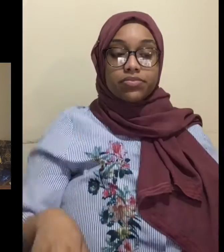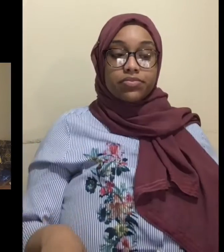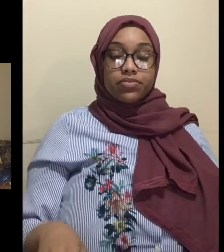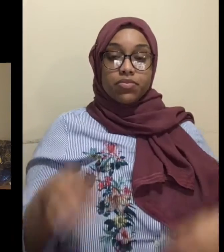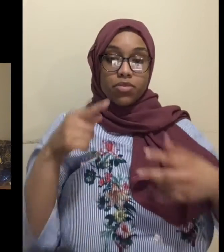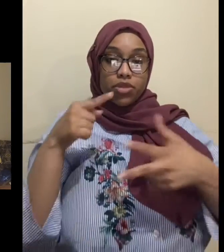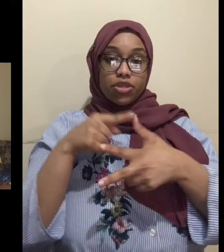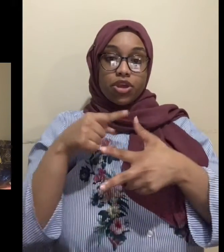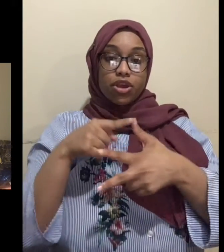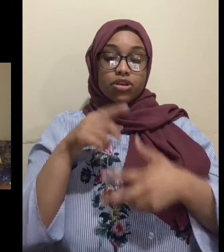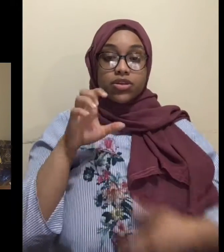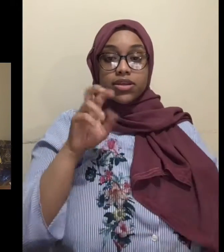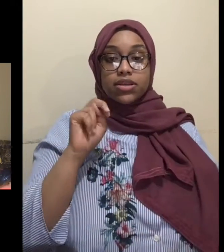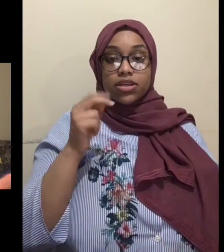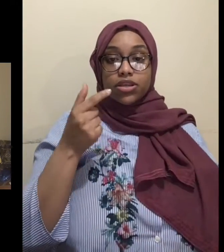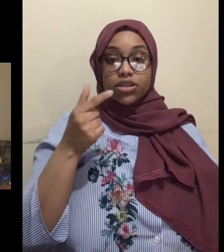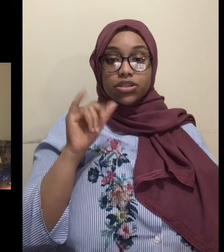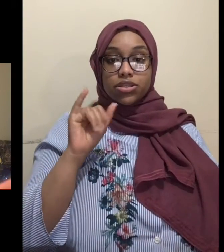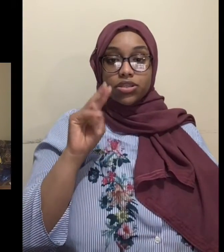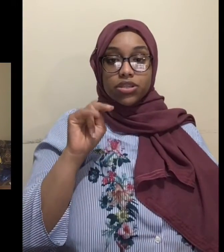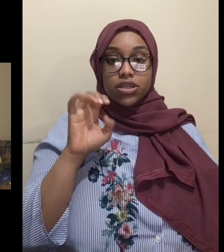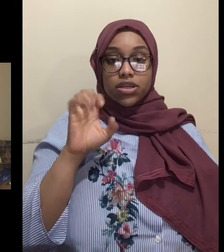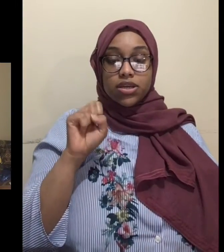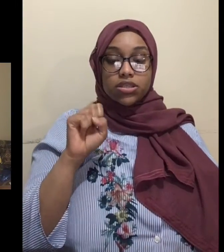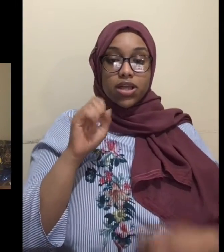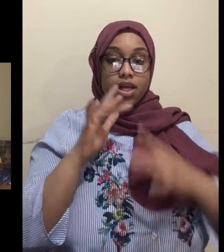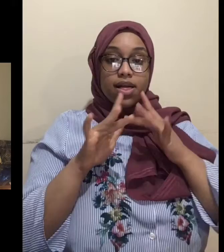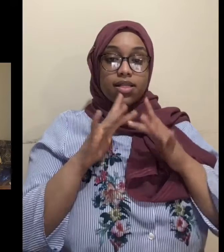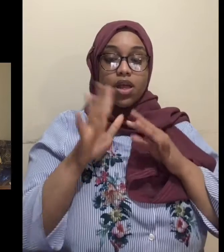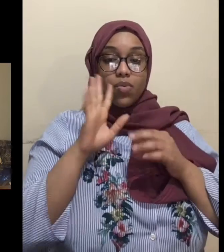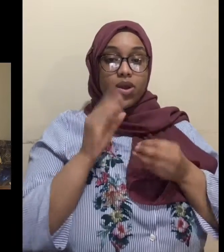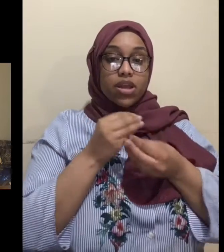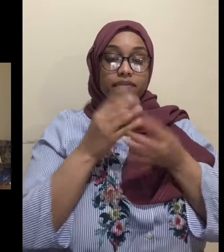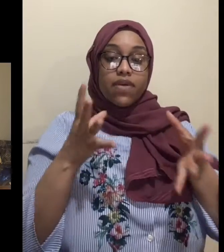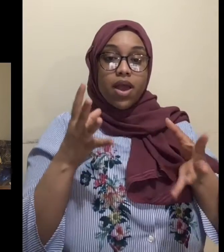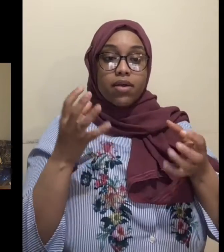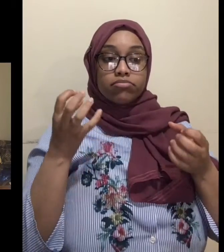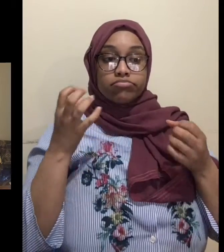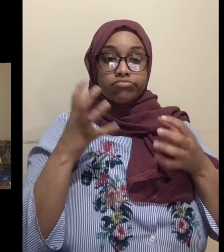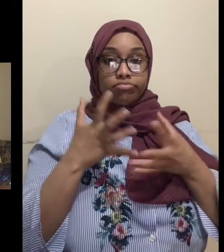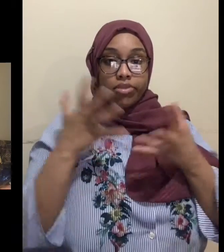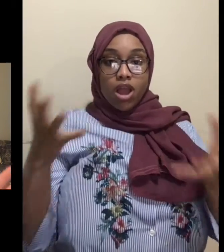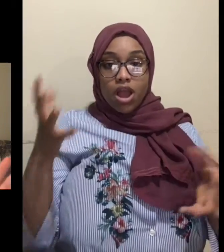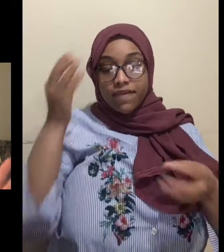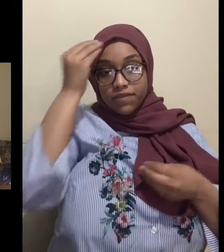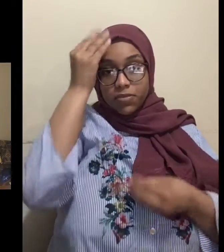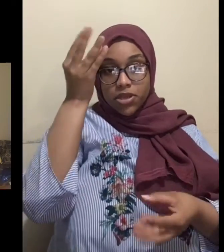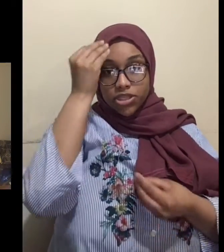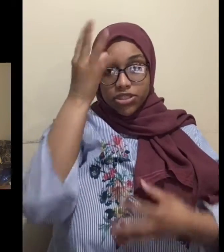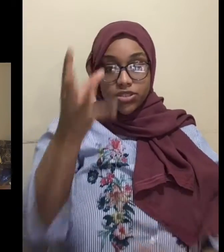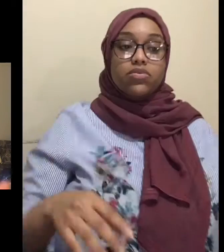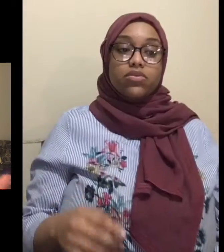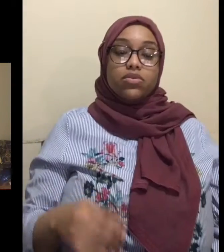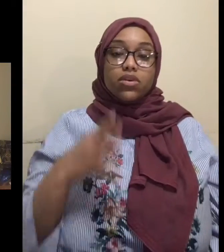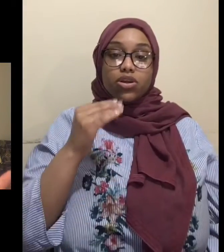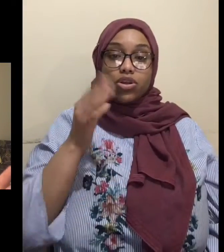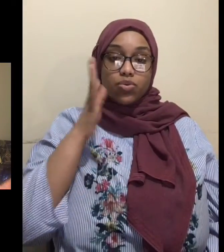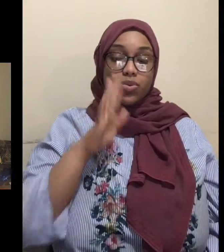find three different search engines that you can use to look for